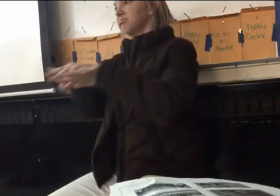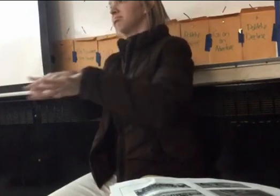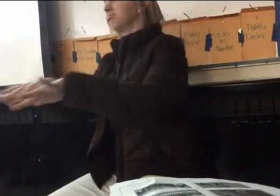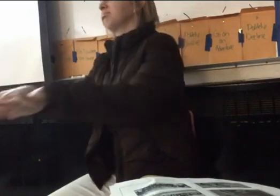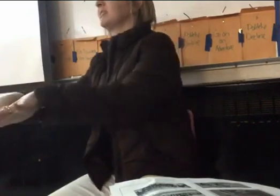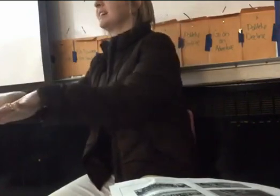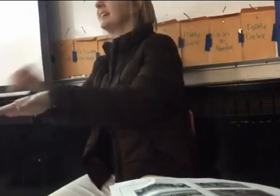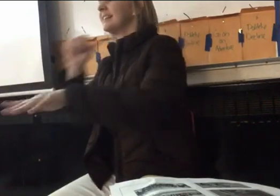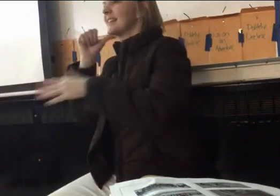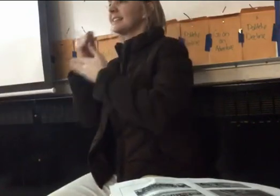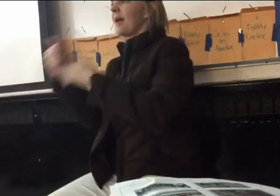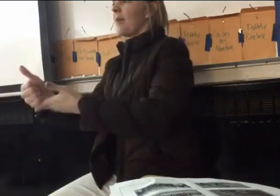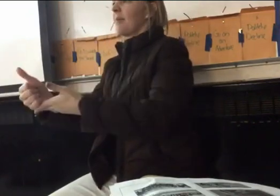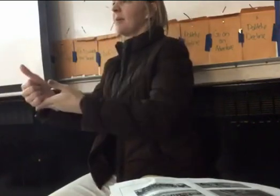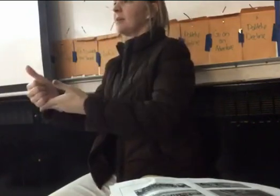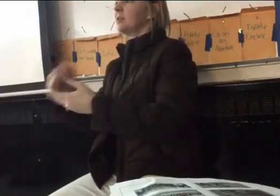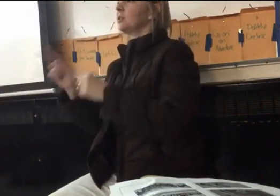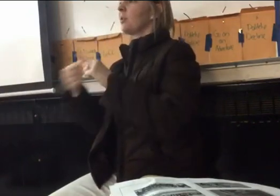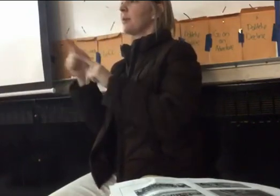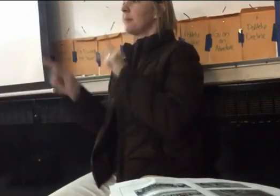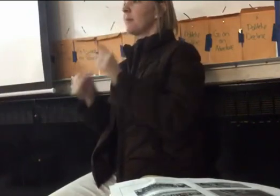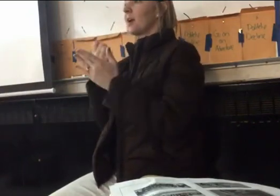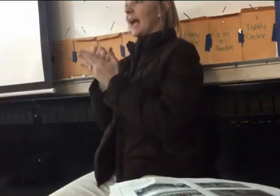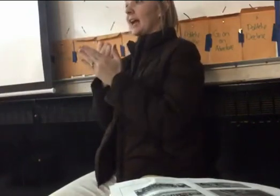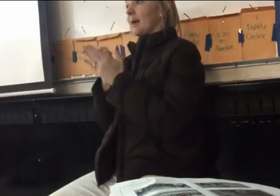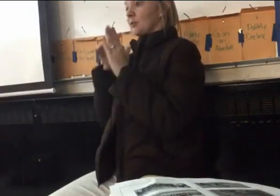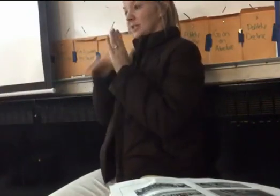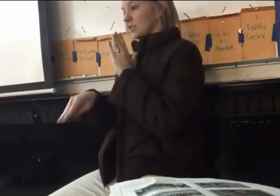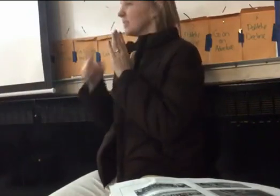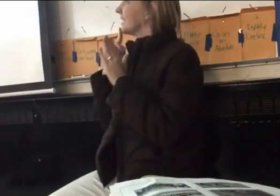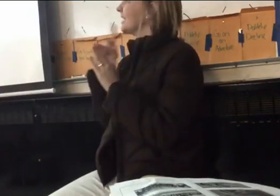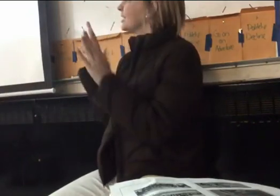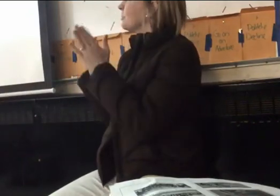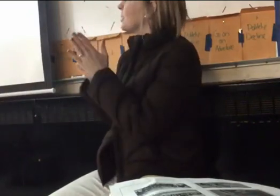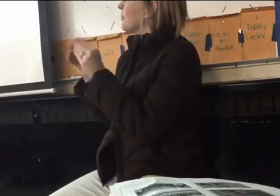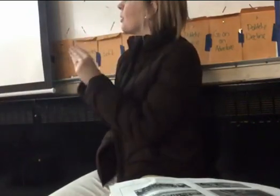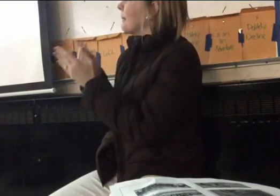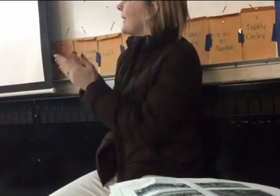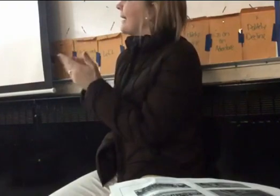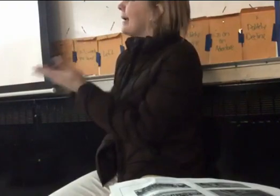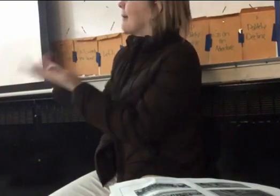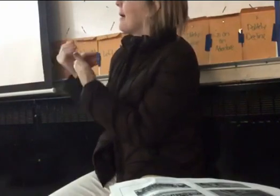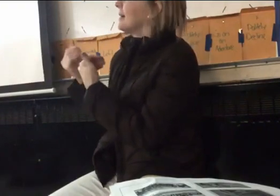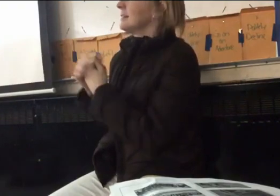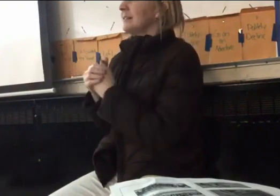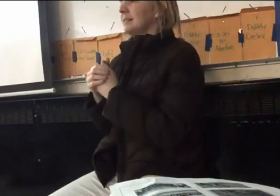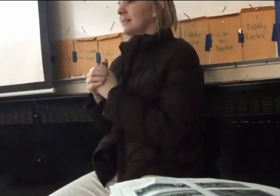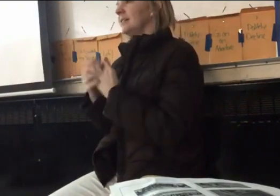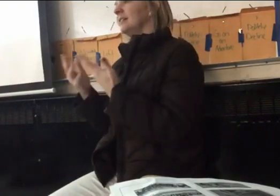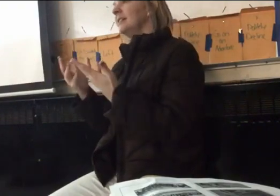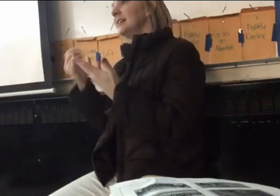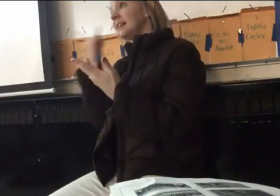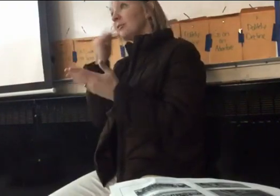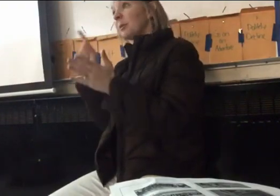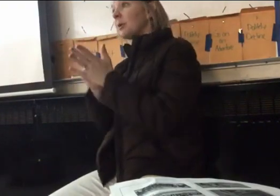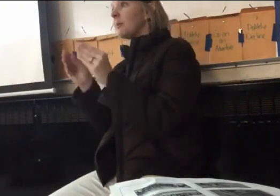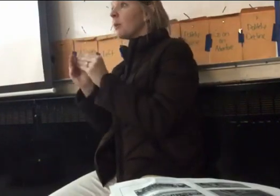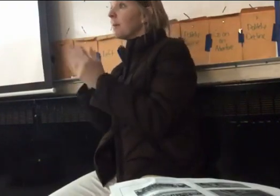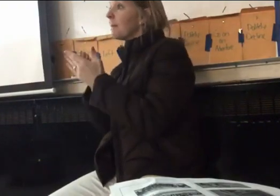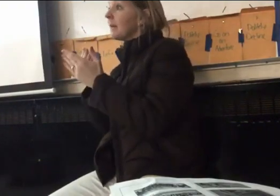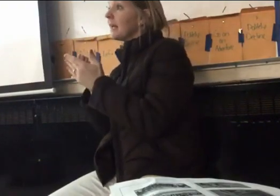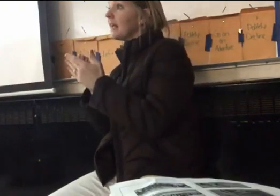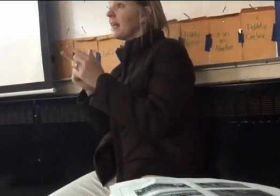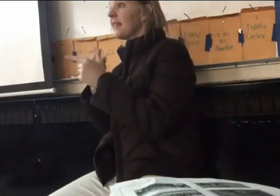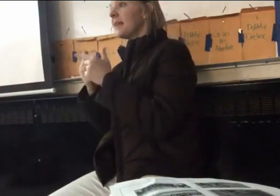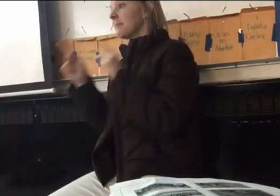money in is not going to help it. That's why when people are in economic recession, they say, why don't you just print more money, Treasury? Print more money, people get